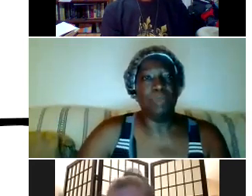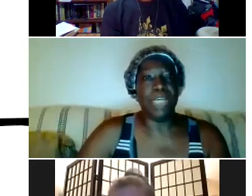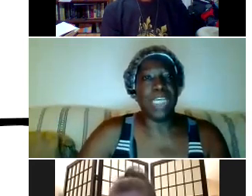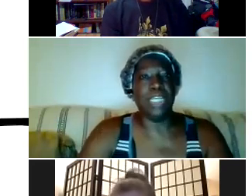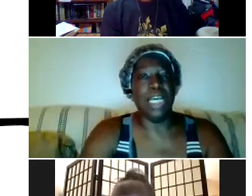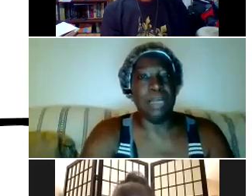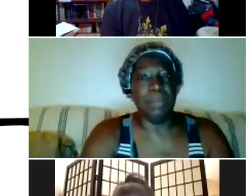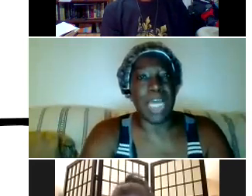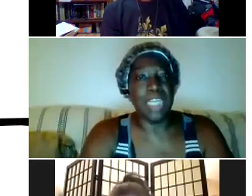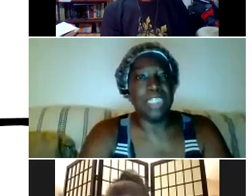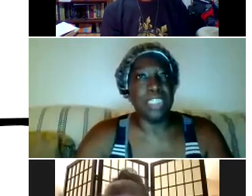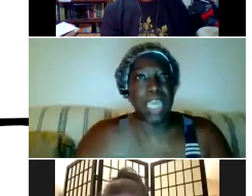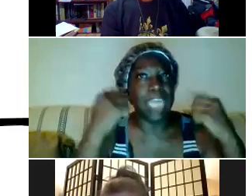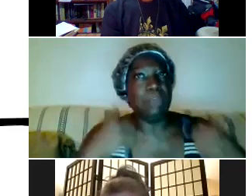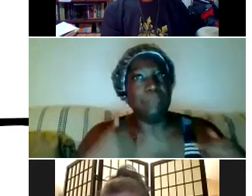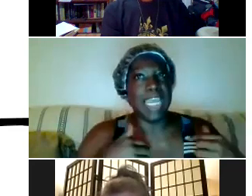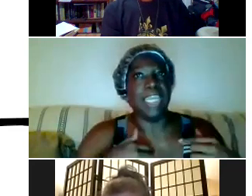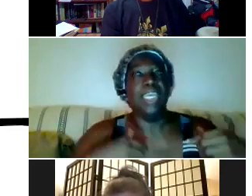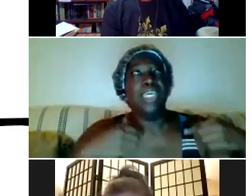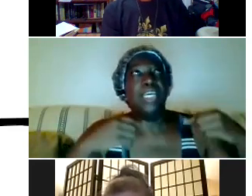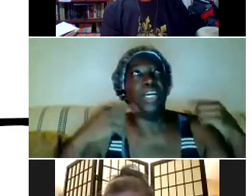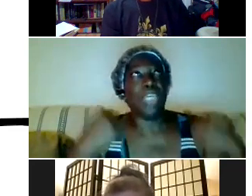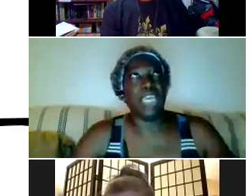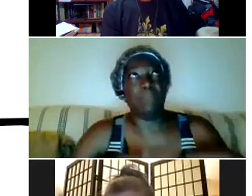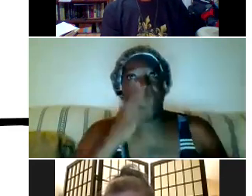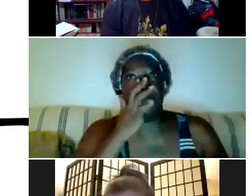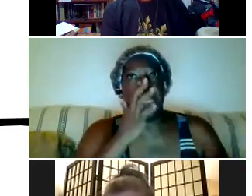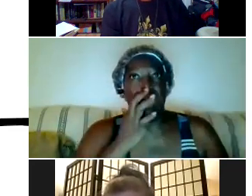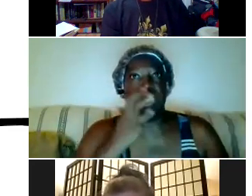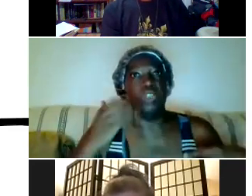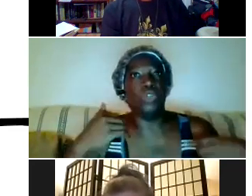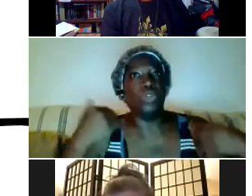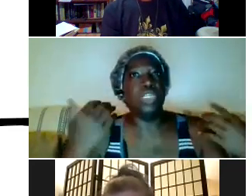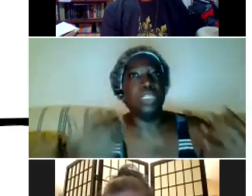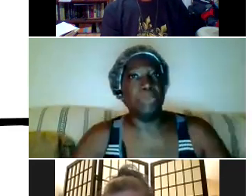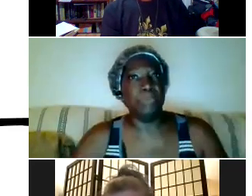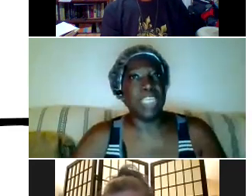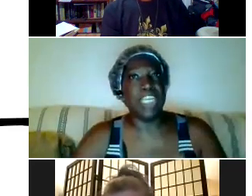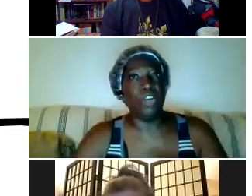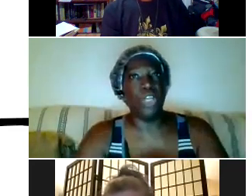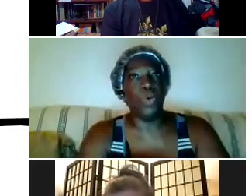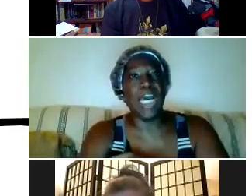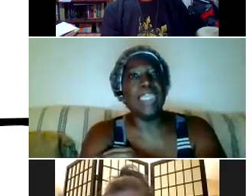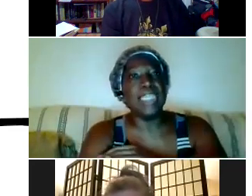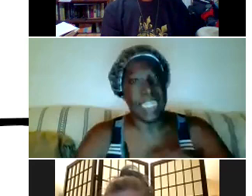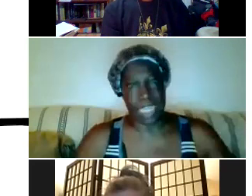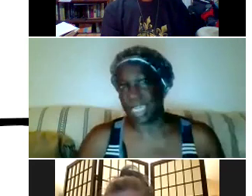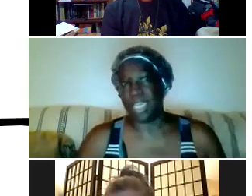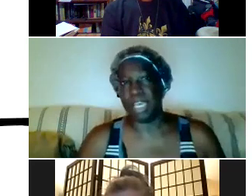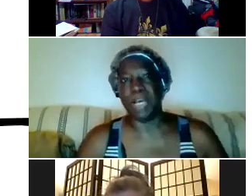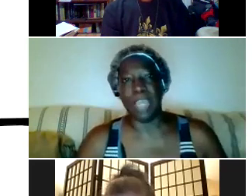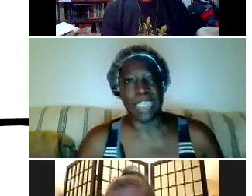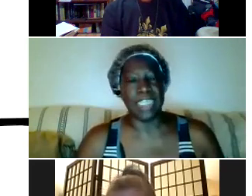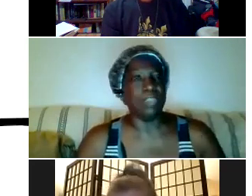mean? But I just had in mind, okay, I'm coming into some people that don't know a